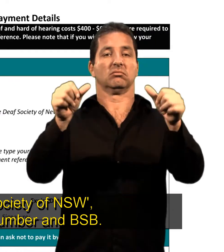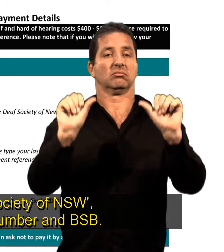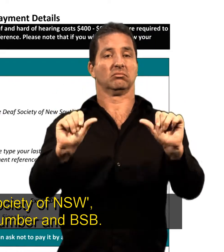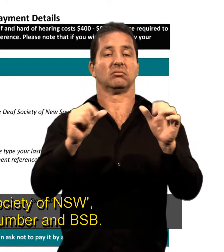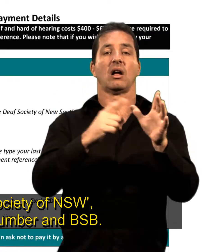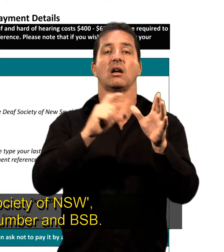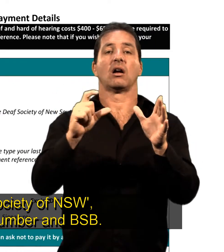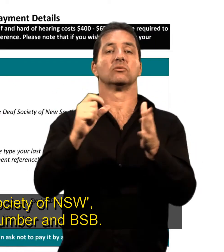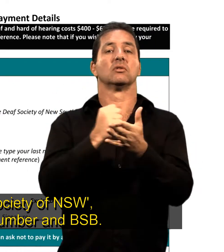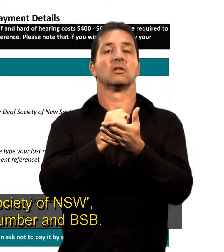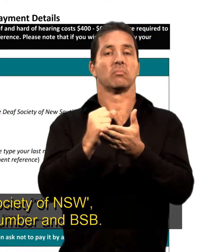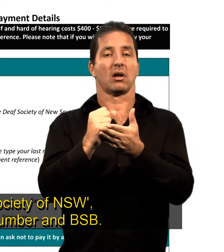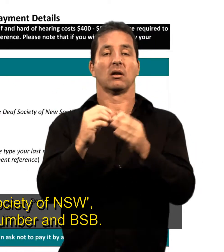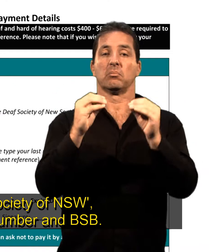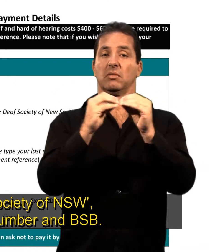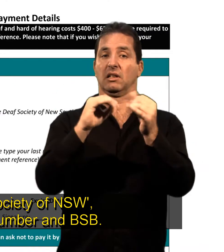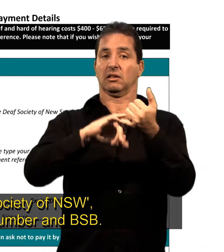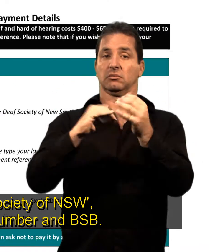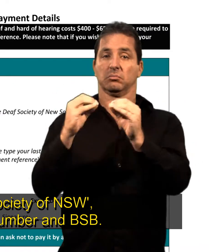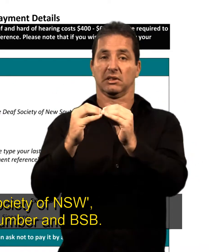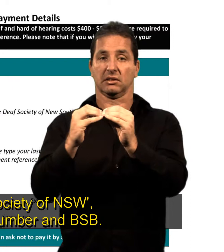number and BSB.